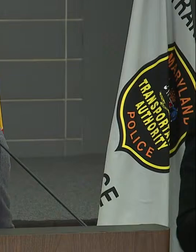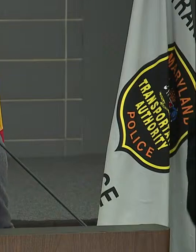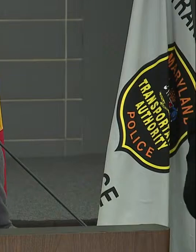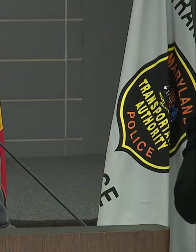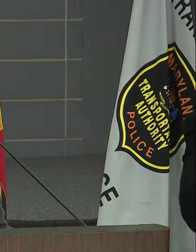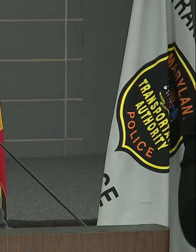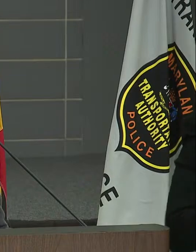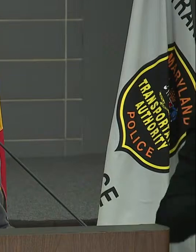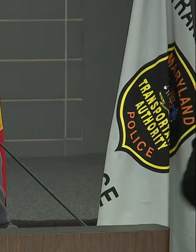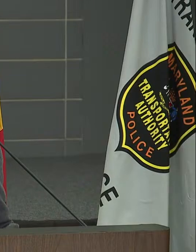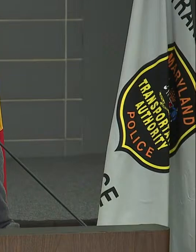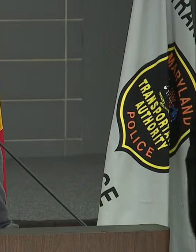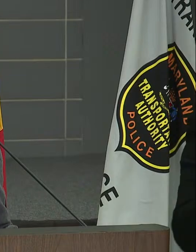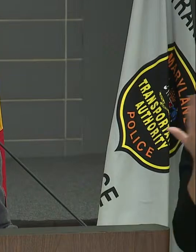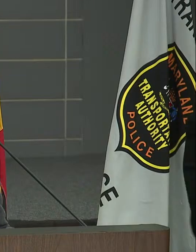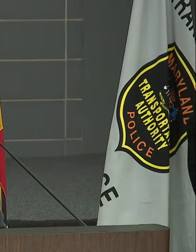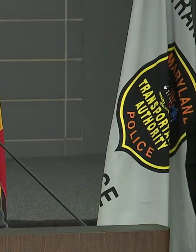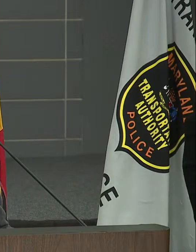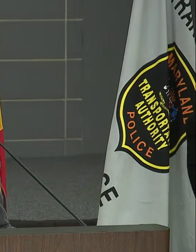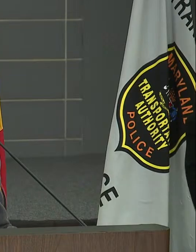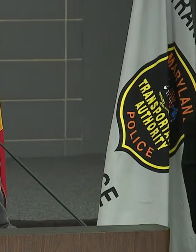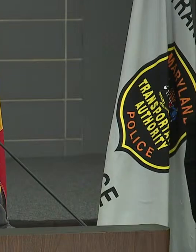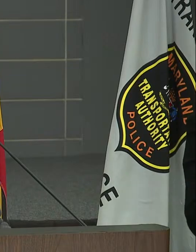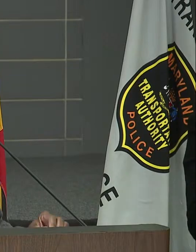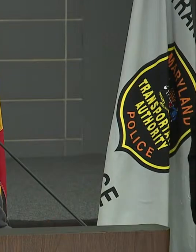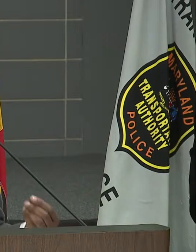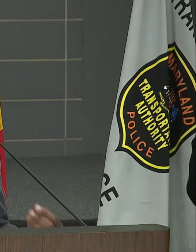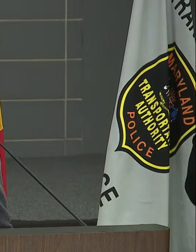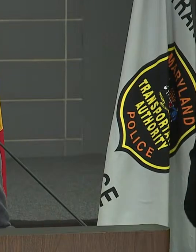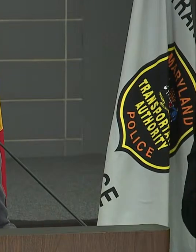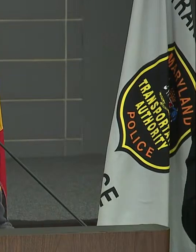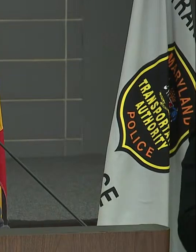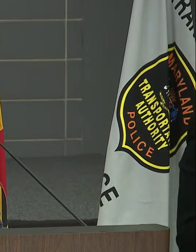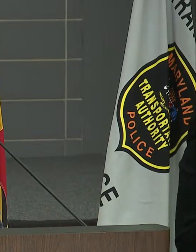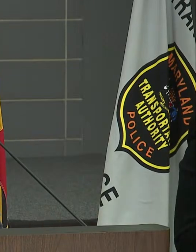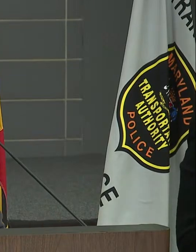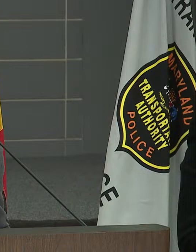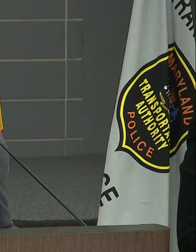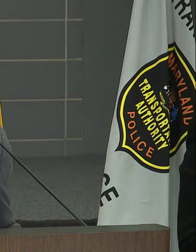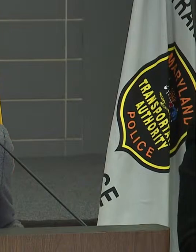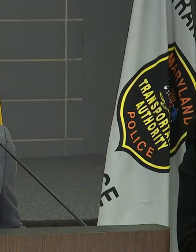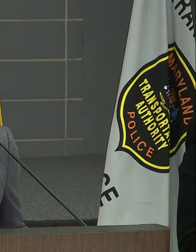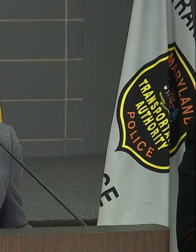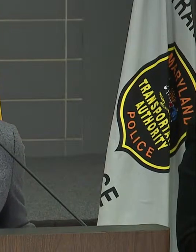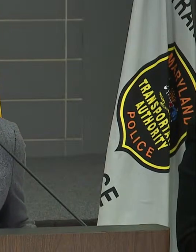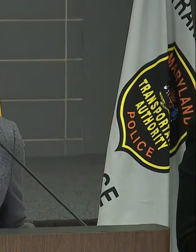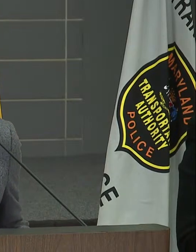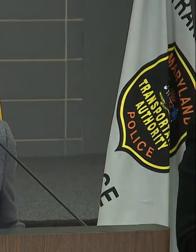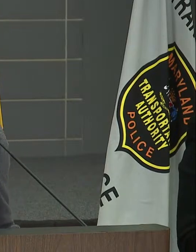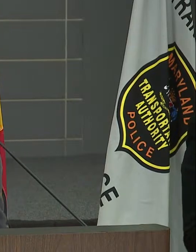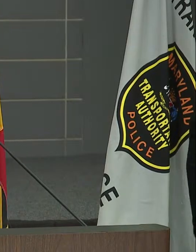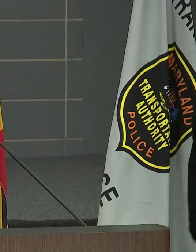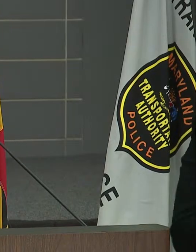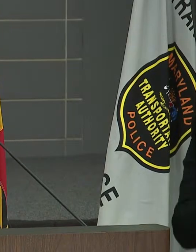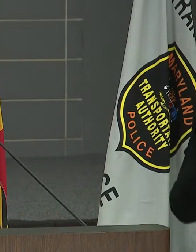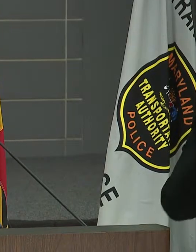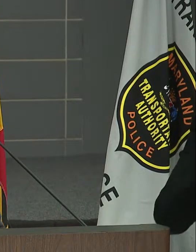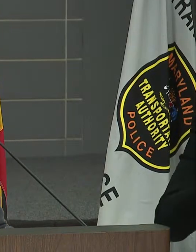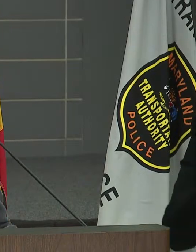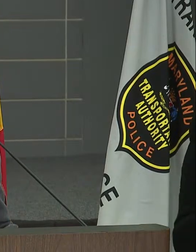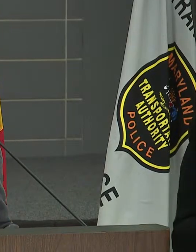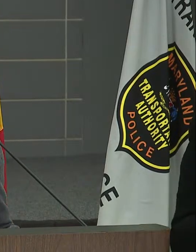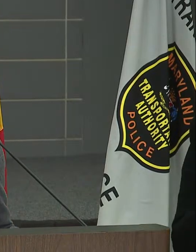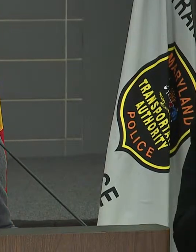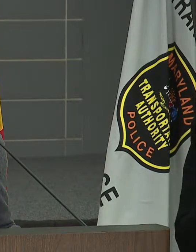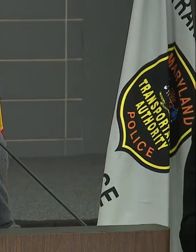densely populated metropolitan regions. With the loss of the bridge, we're already feeling that impact. The